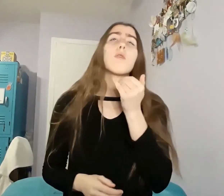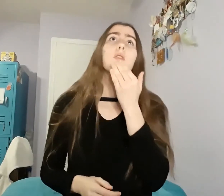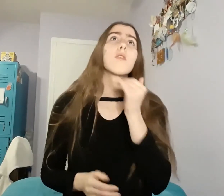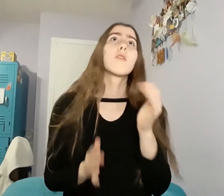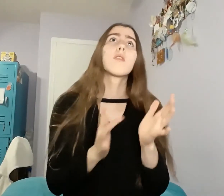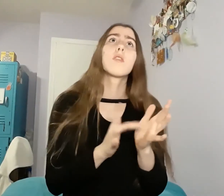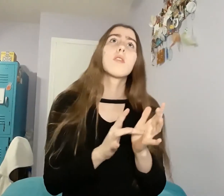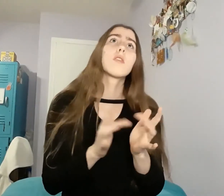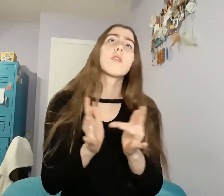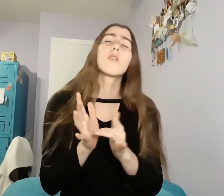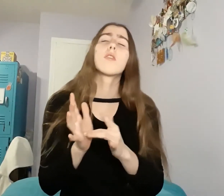sweet Jesus,